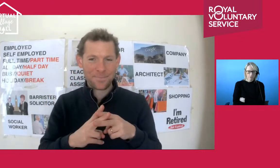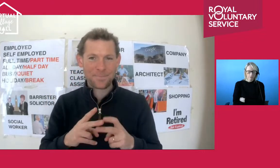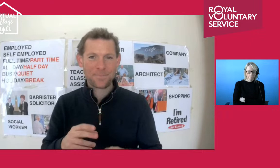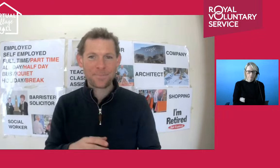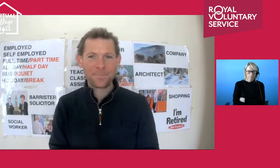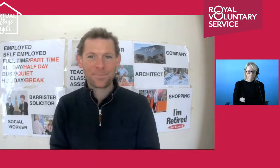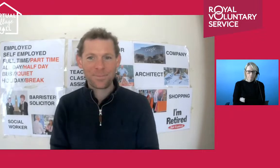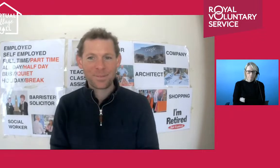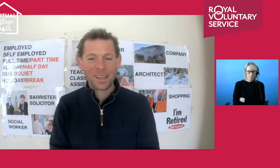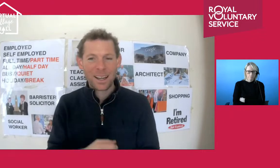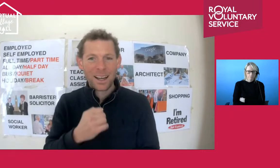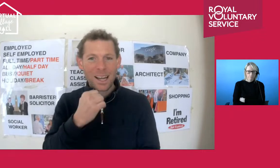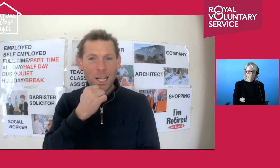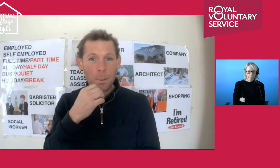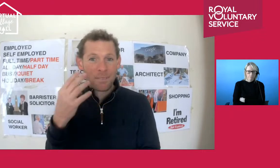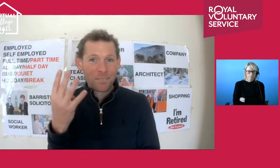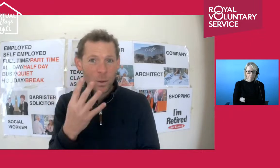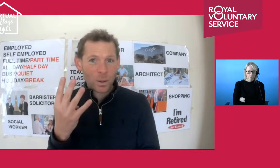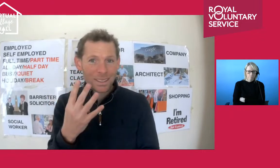plumber.